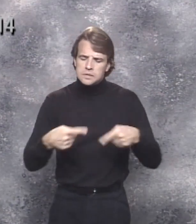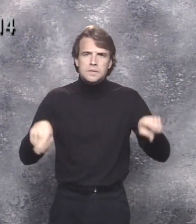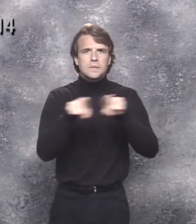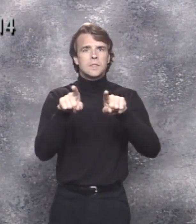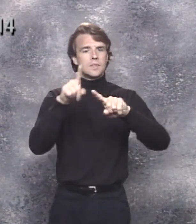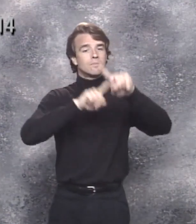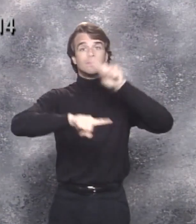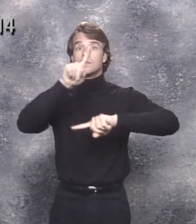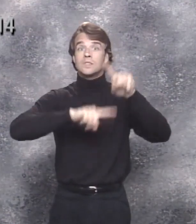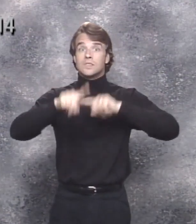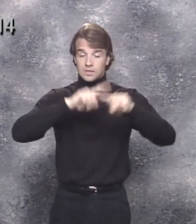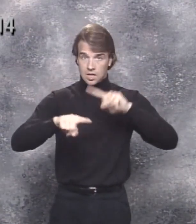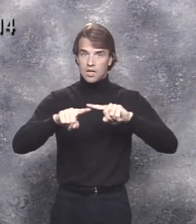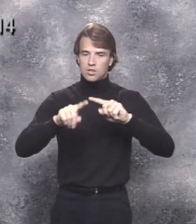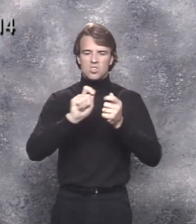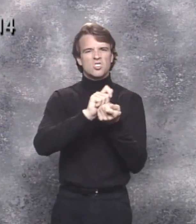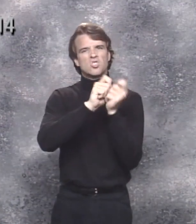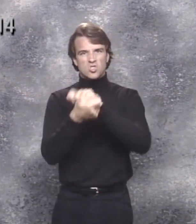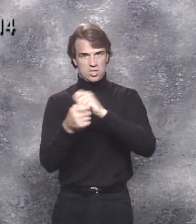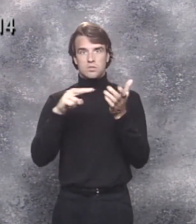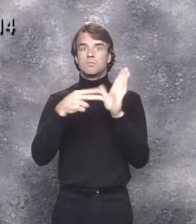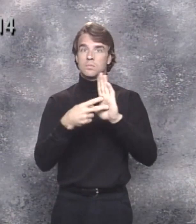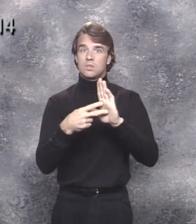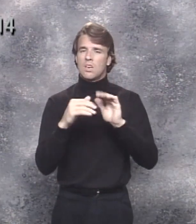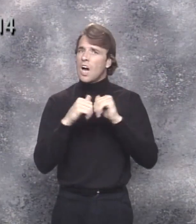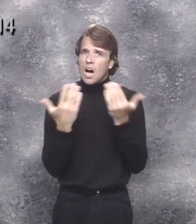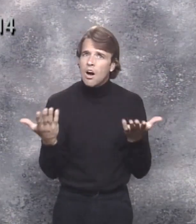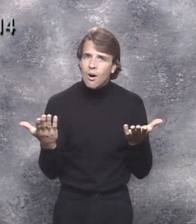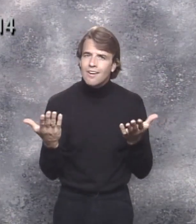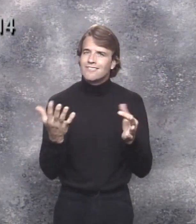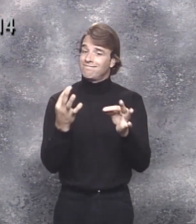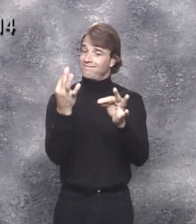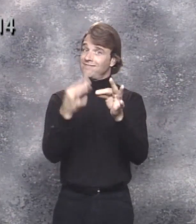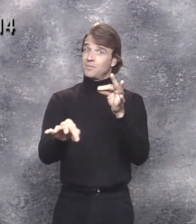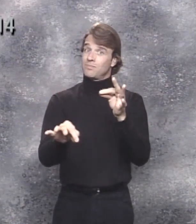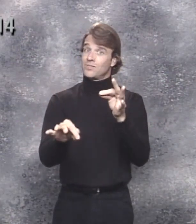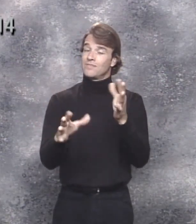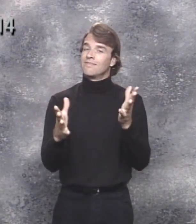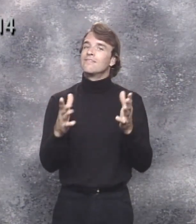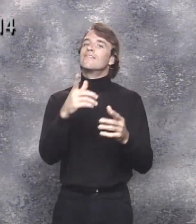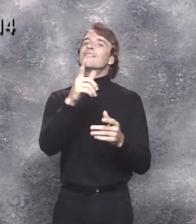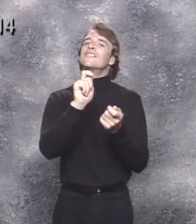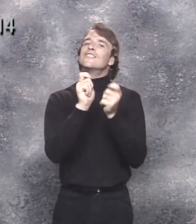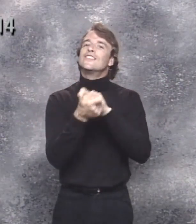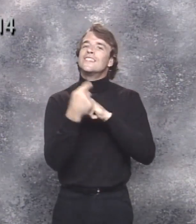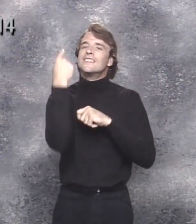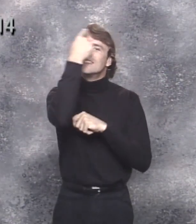I can sign the same sentence, but change the meaning by changing my facial expression.